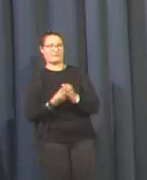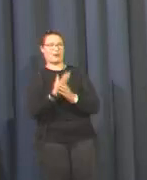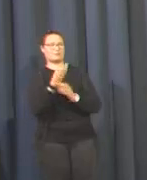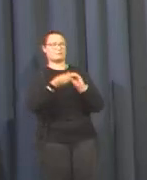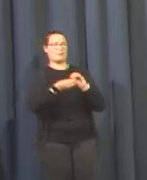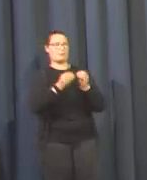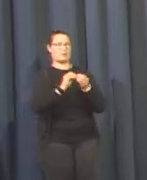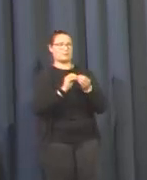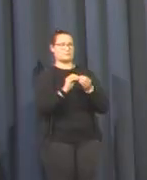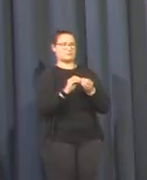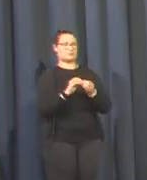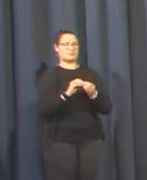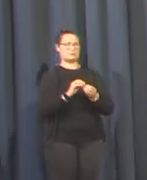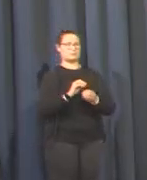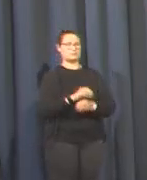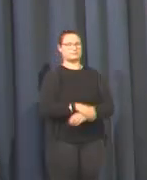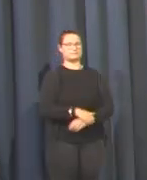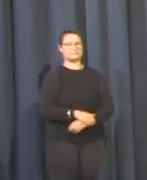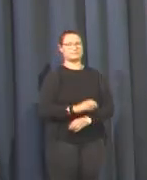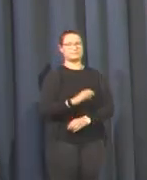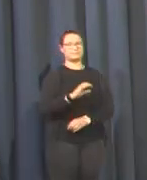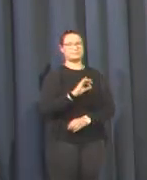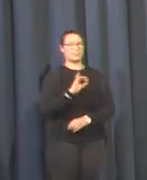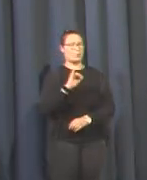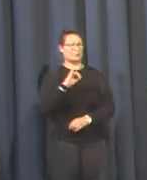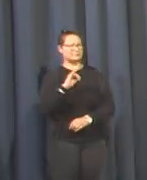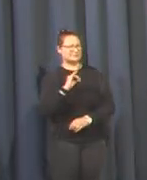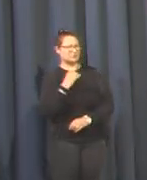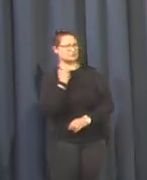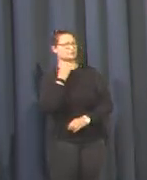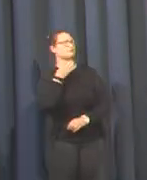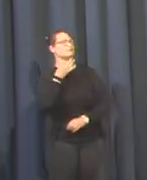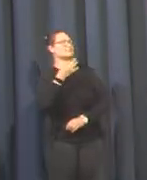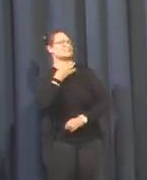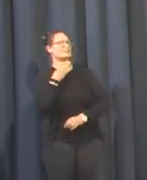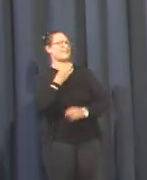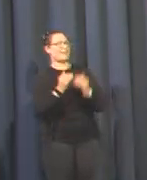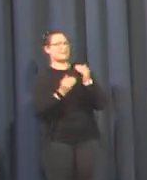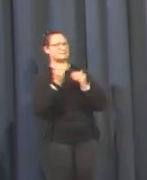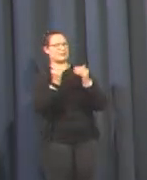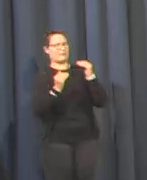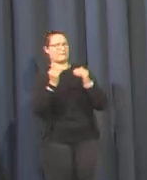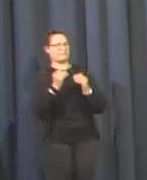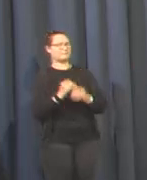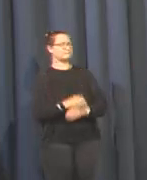there's been a risk factor for high lead.